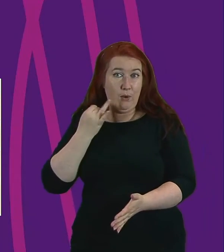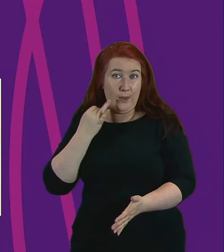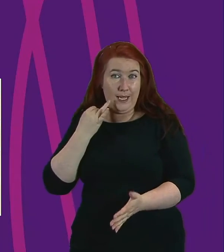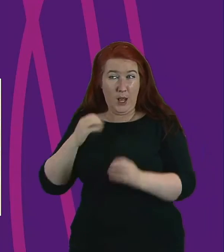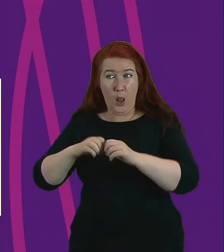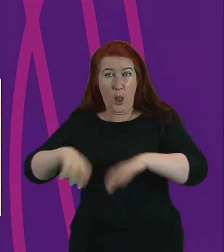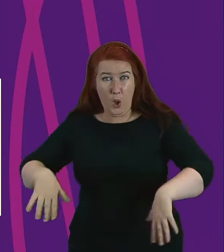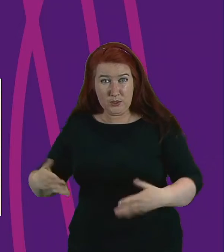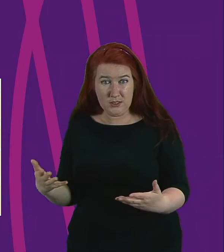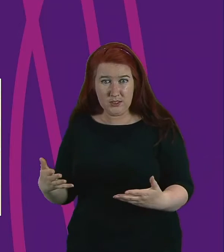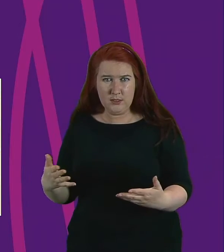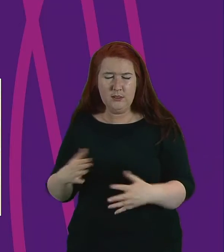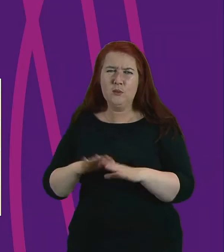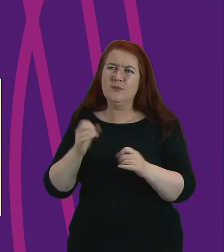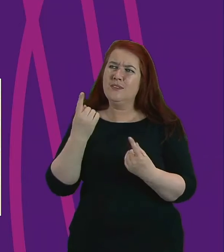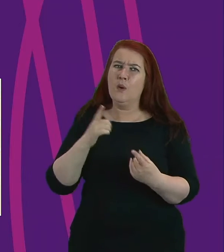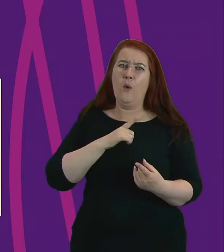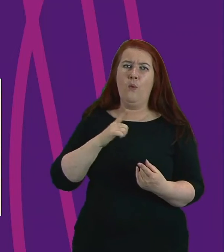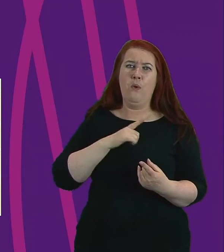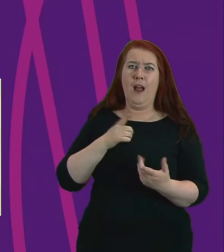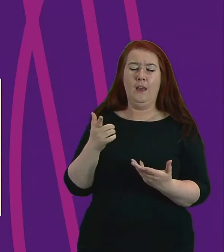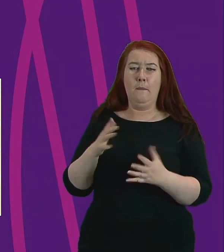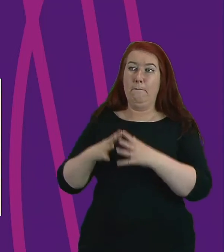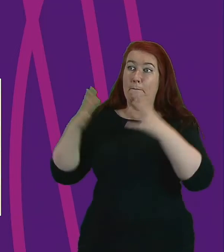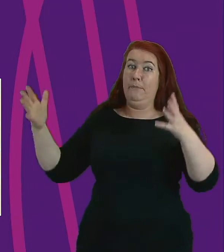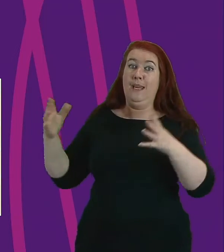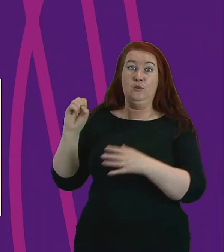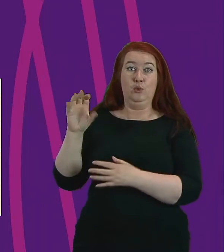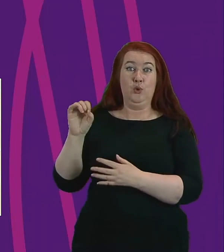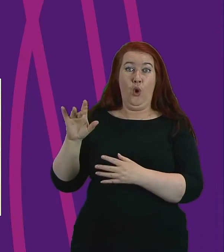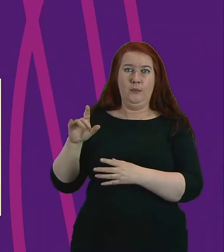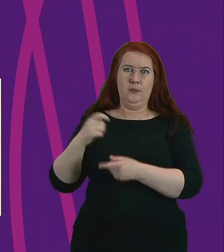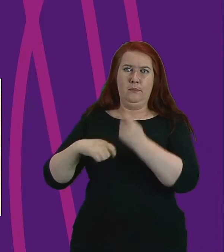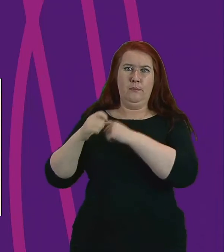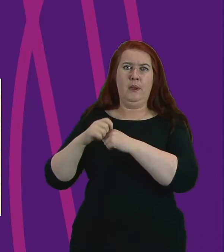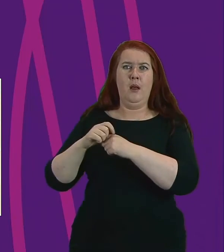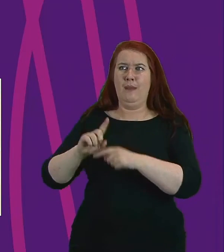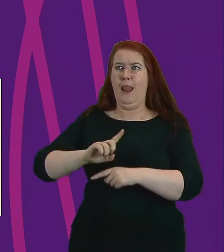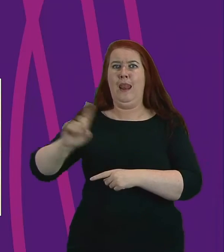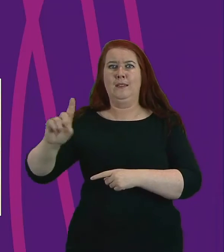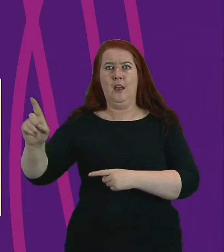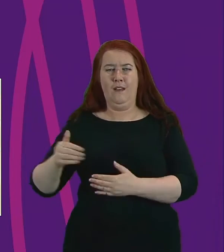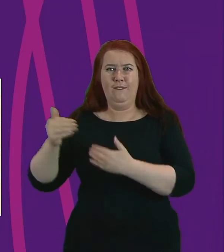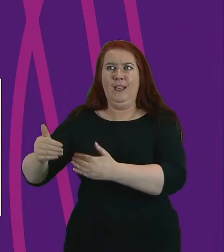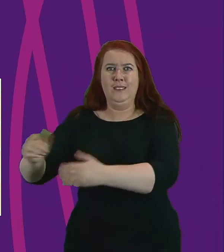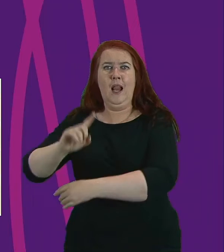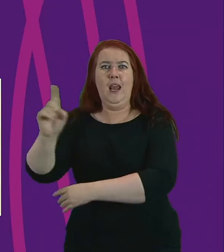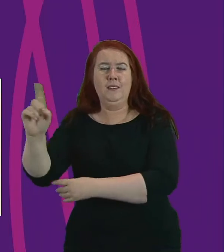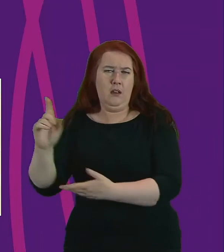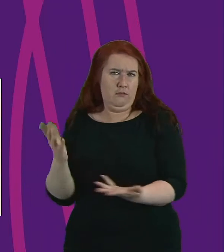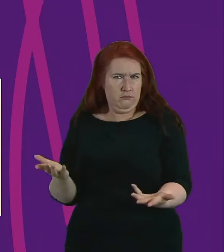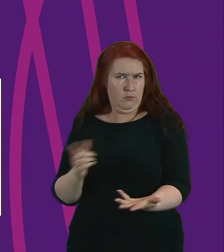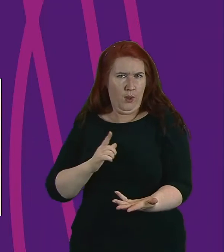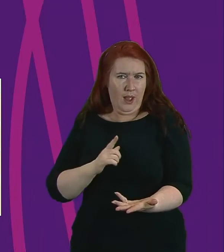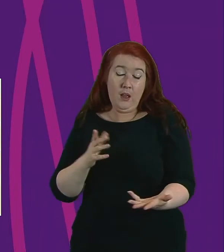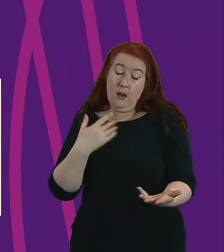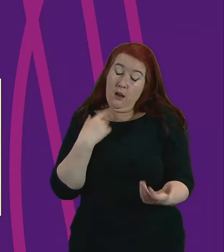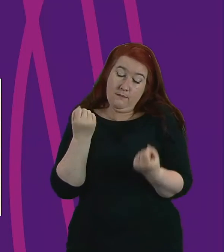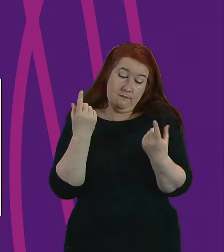for example, have put larger stores to the back of the queue when it comes to phased reopening. And they believe, and I have great sympathy with their